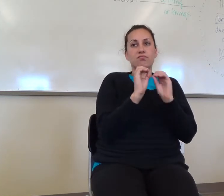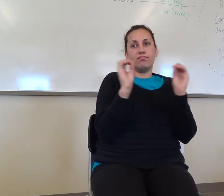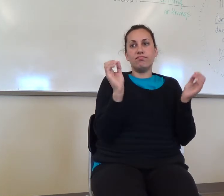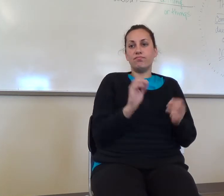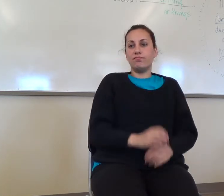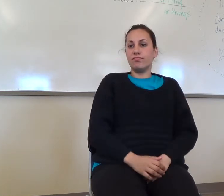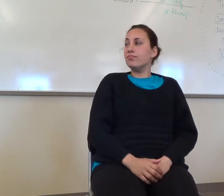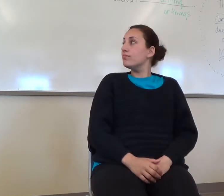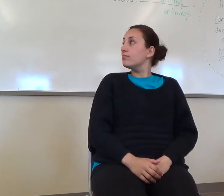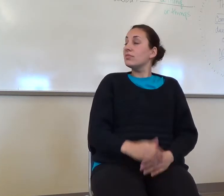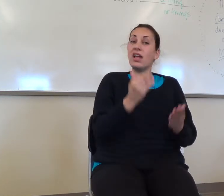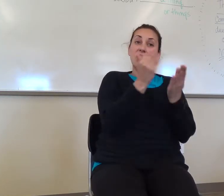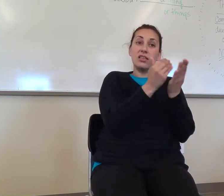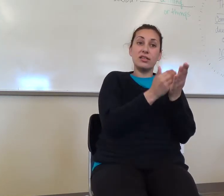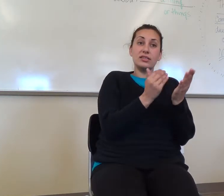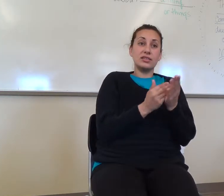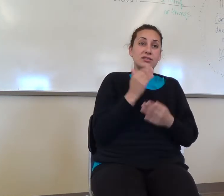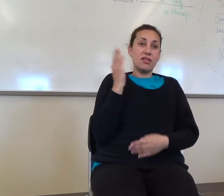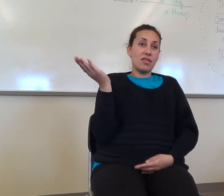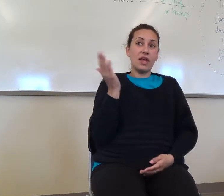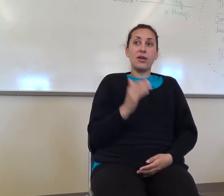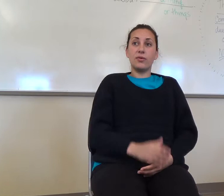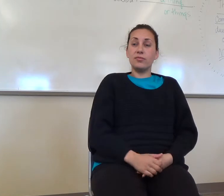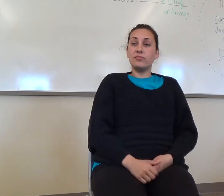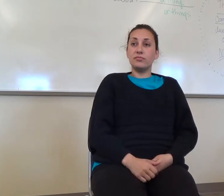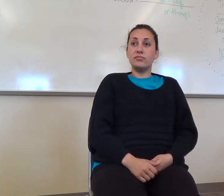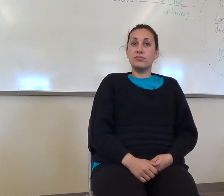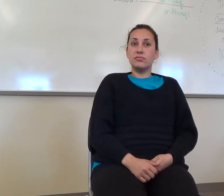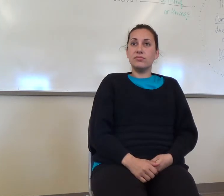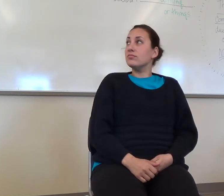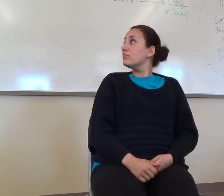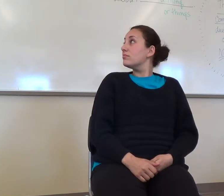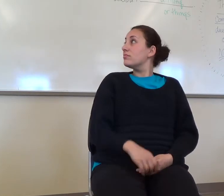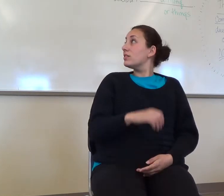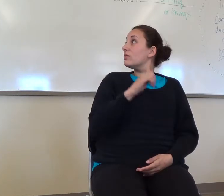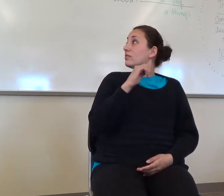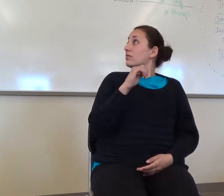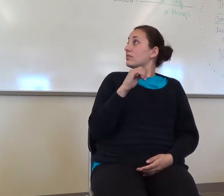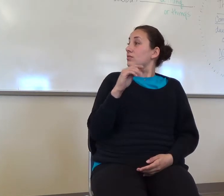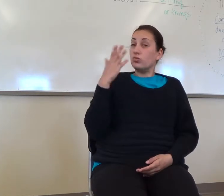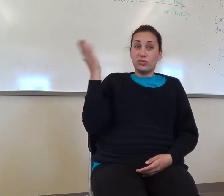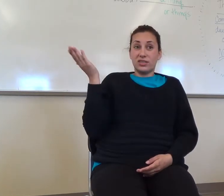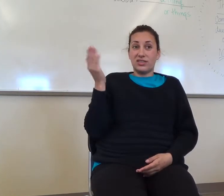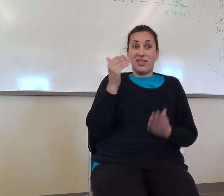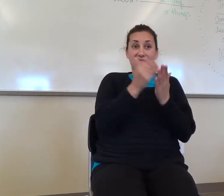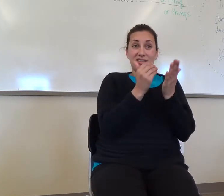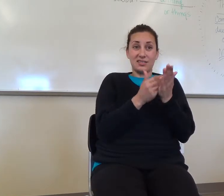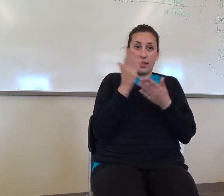the list is. In fact, you don't even have to do the list over here. It's pretty much done for you,